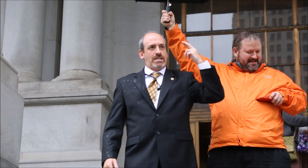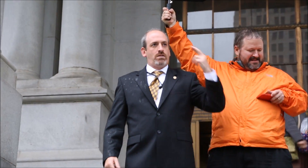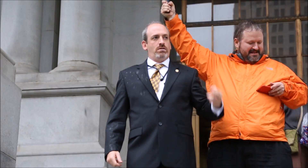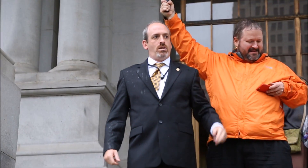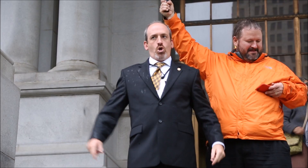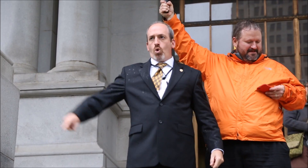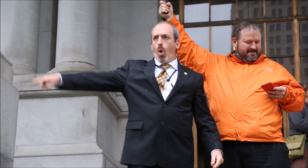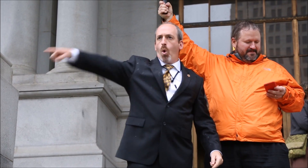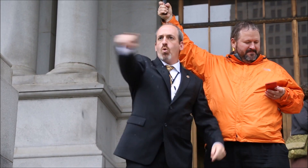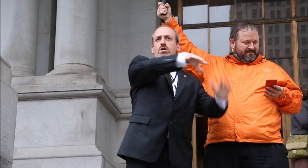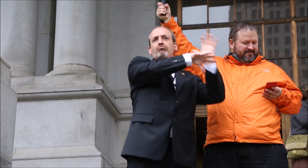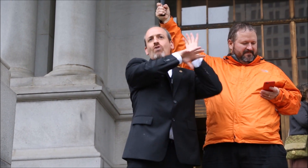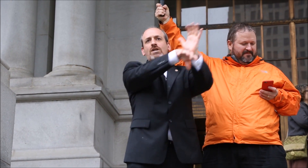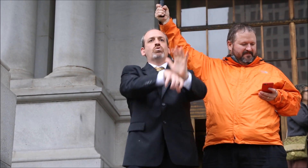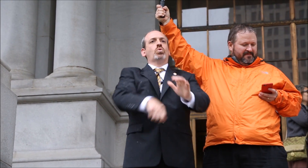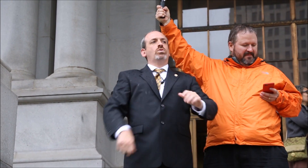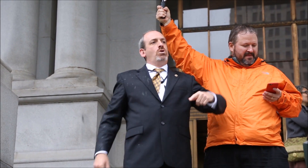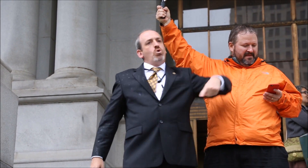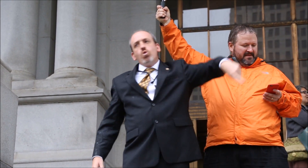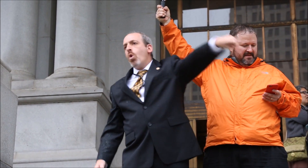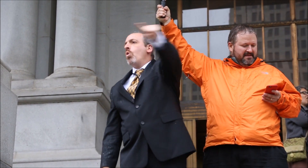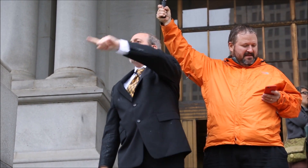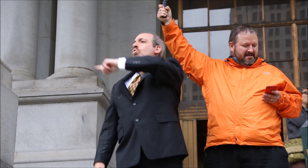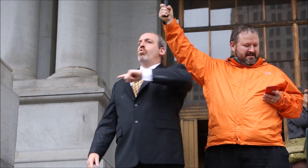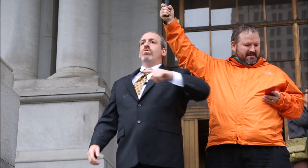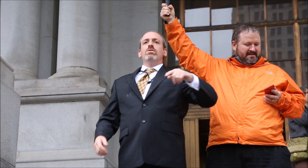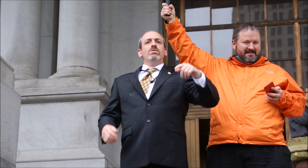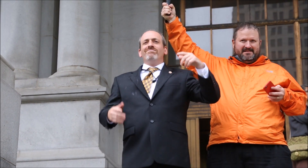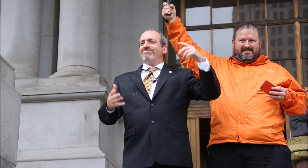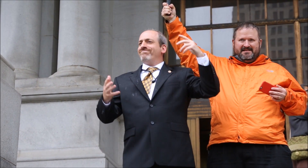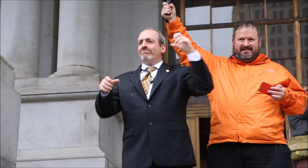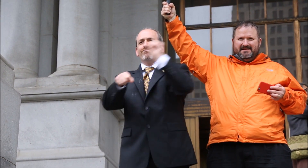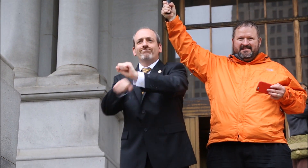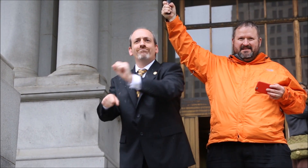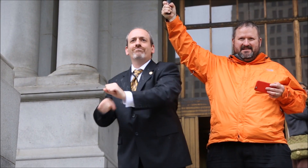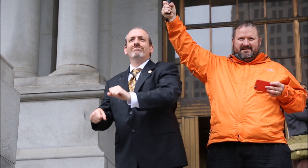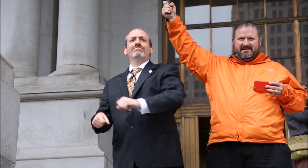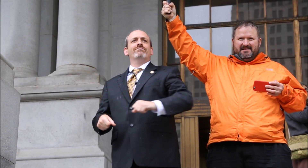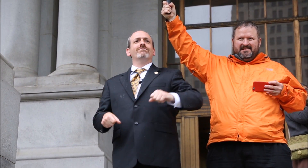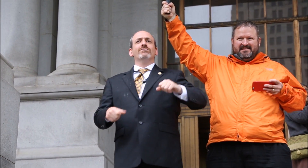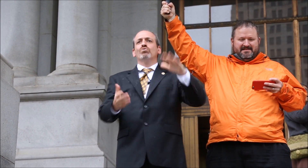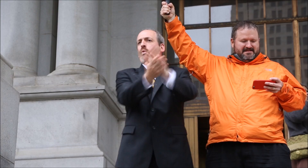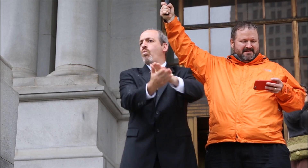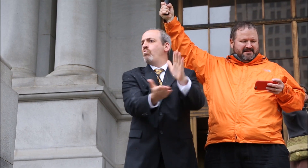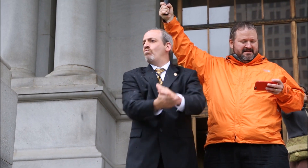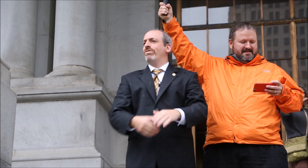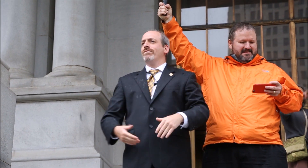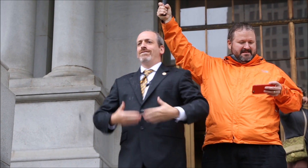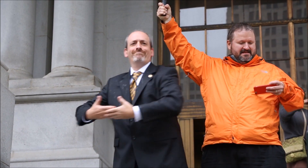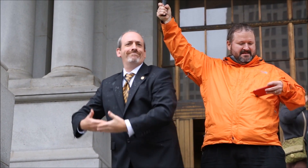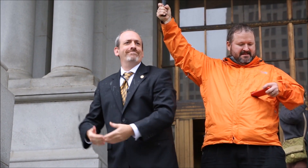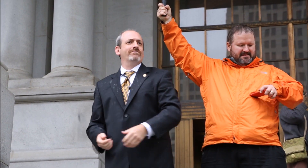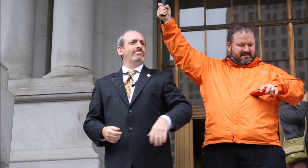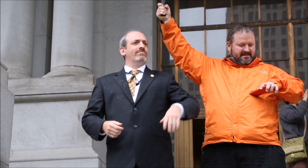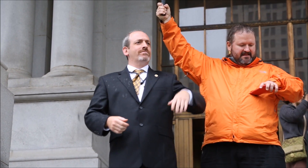Like, they were using deaf tour guides to come, and I've never experienced